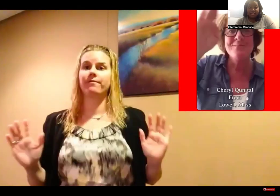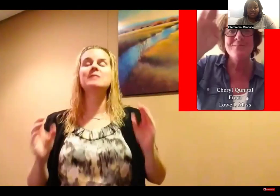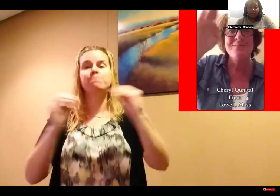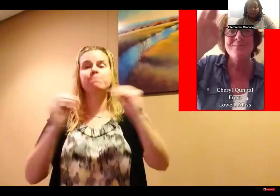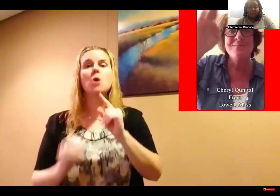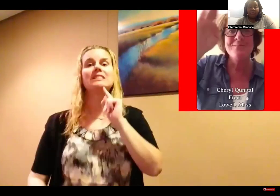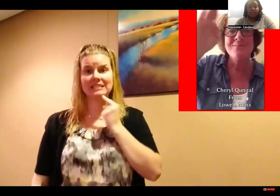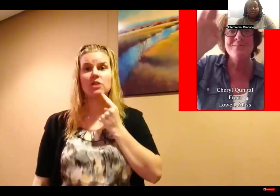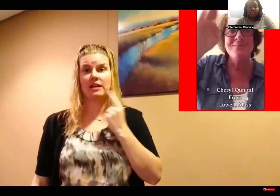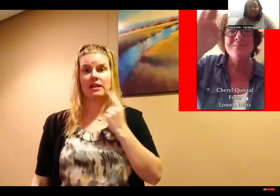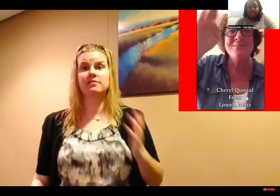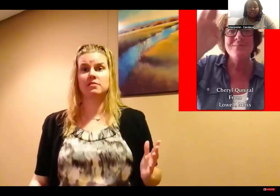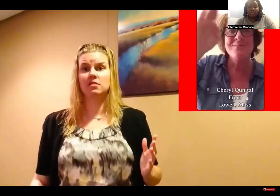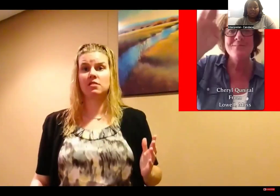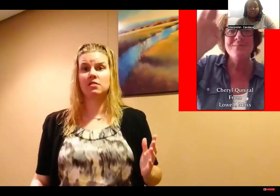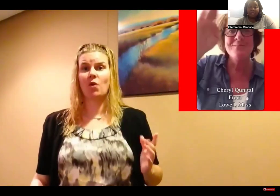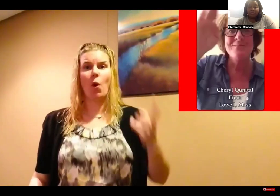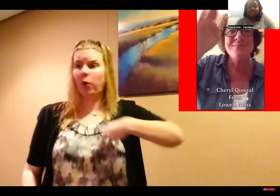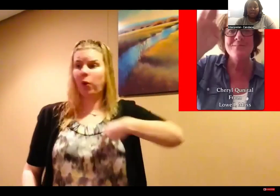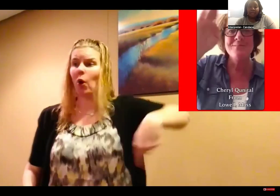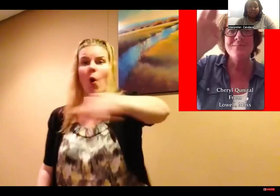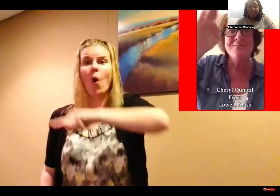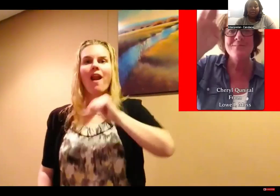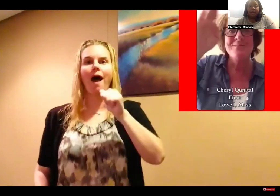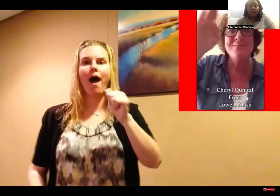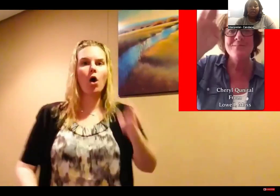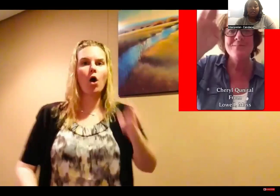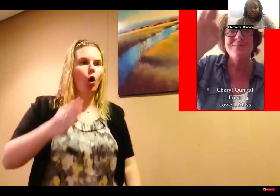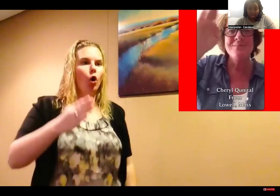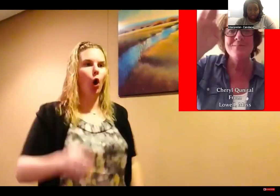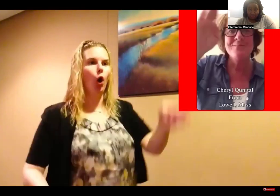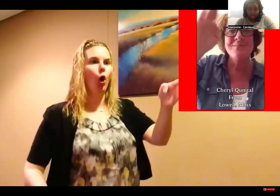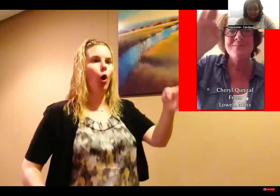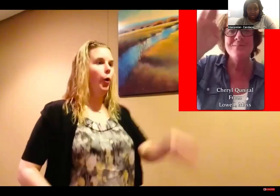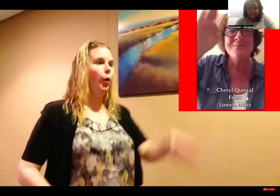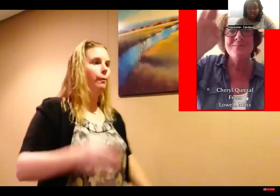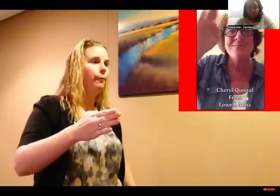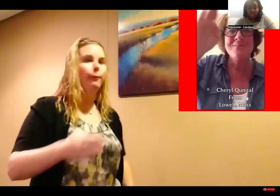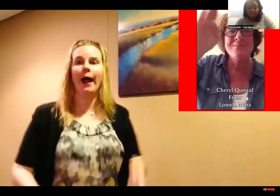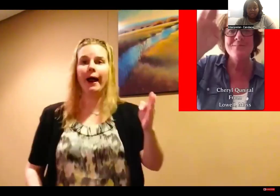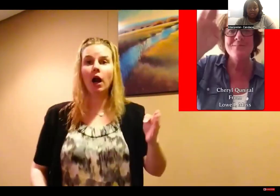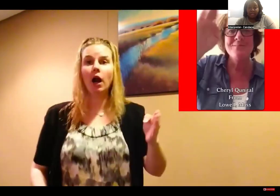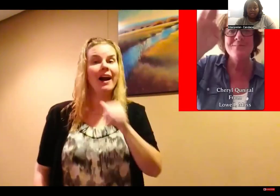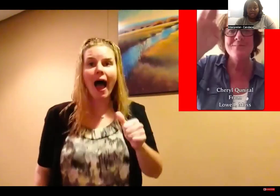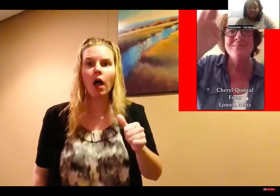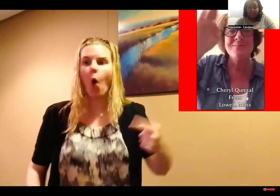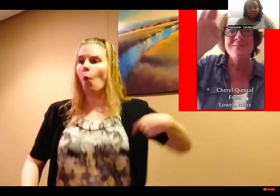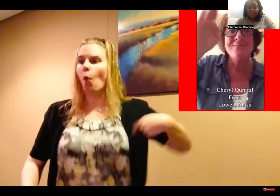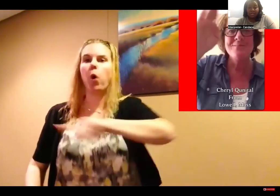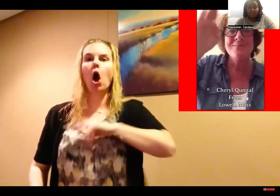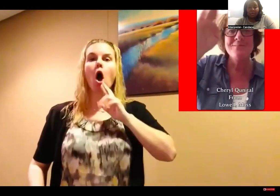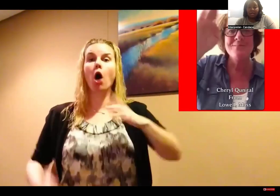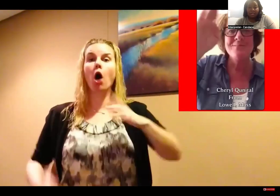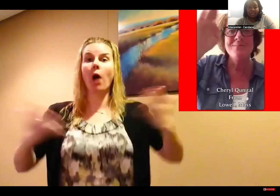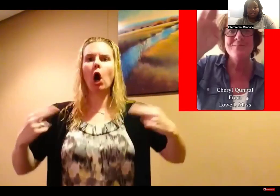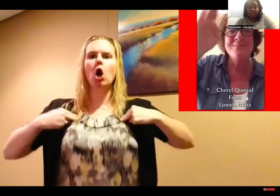not enough though. This is a real serious matter. We all need to go down. We don't